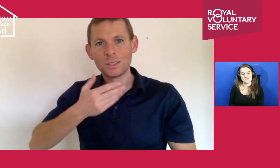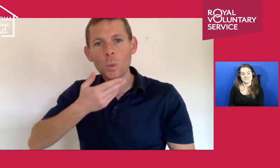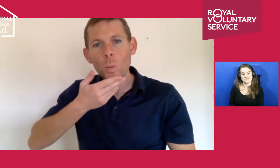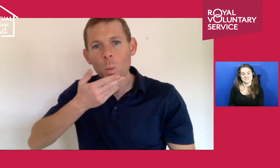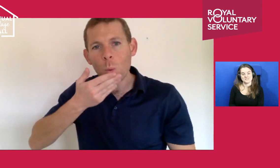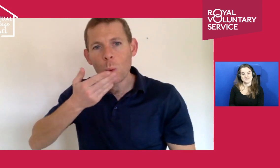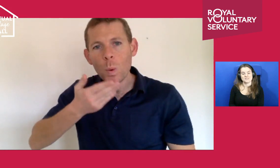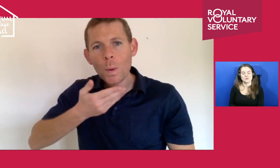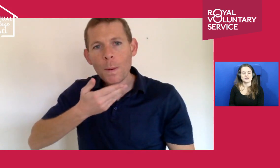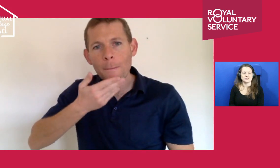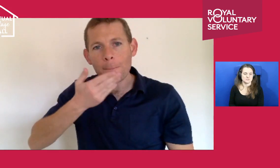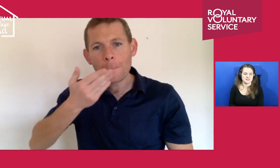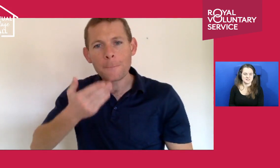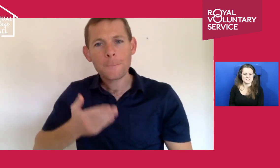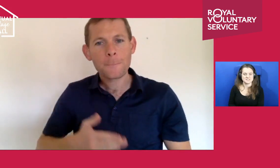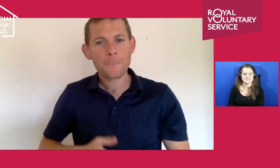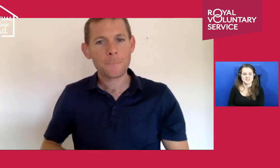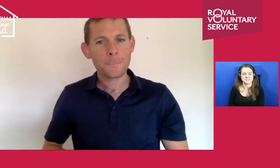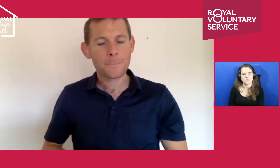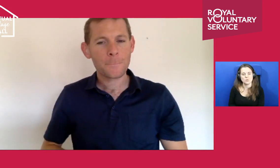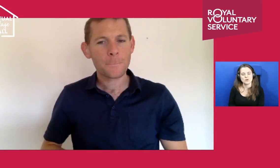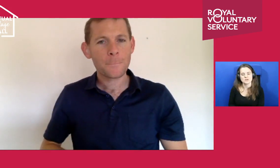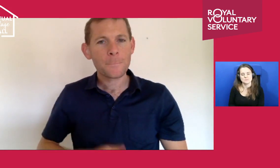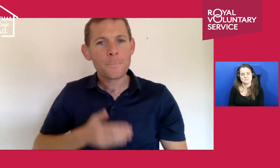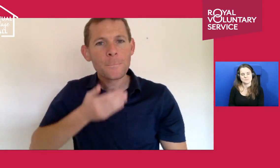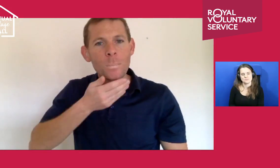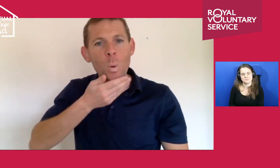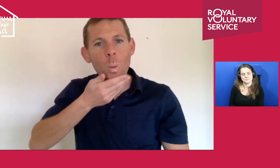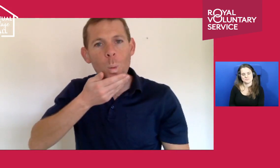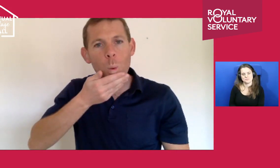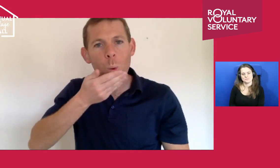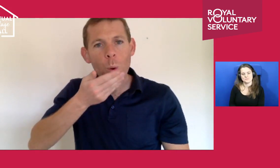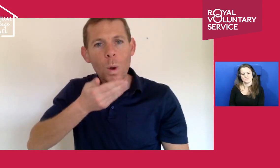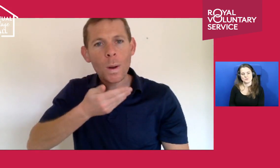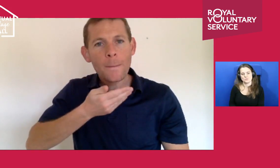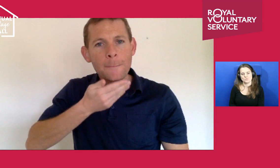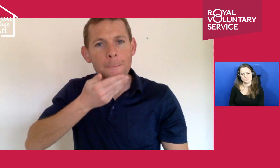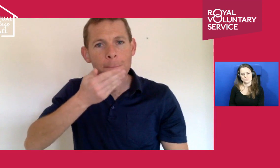Warm. So in Northern Ireland, the sign is warm.